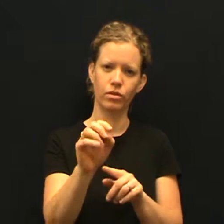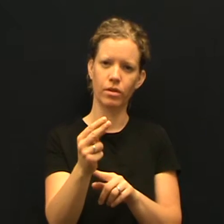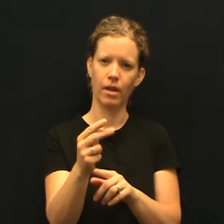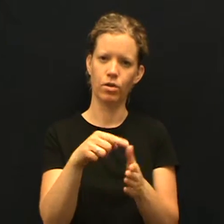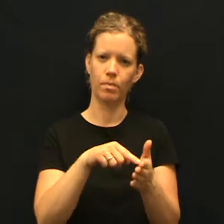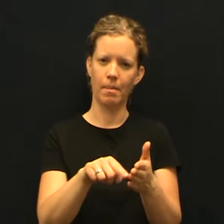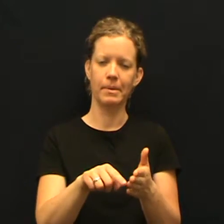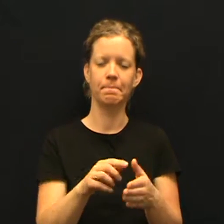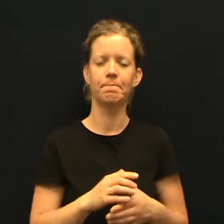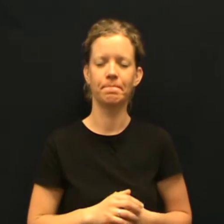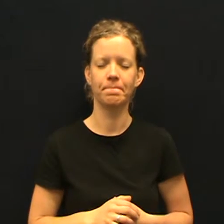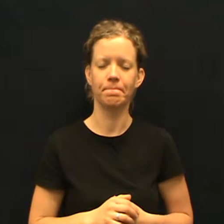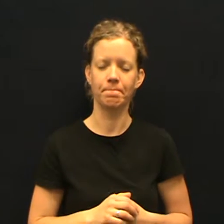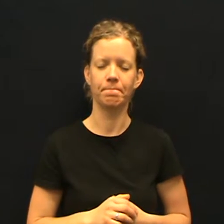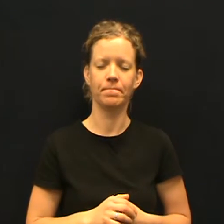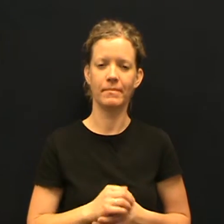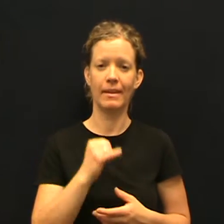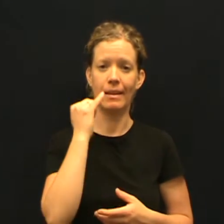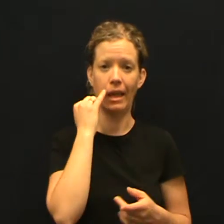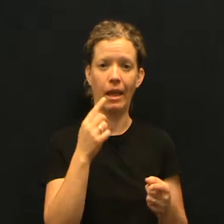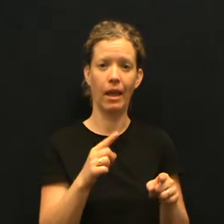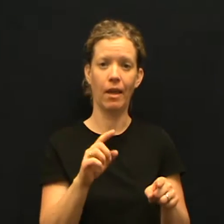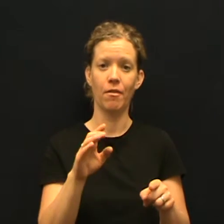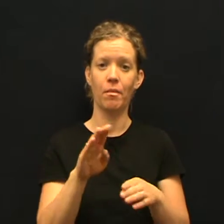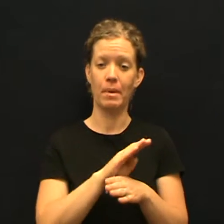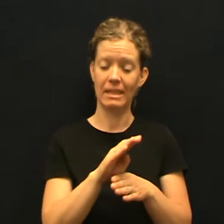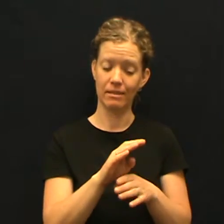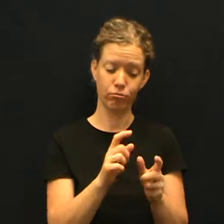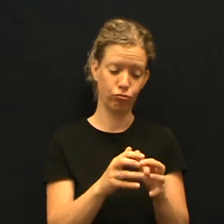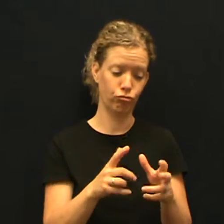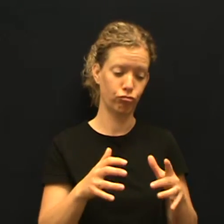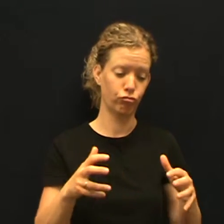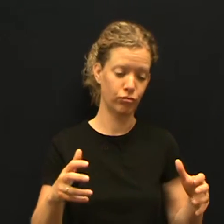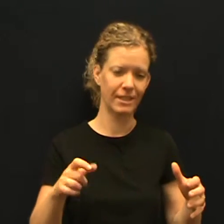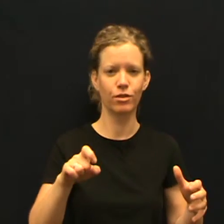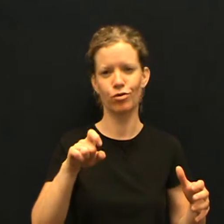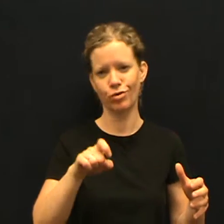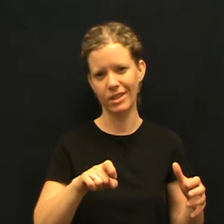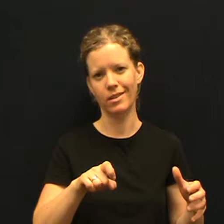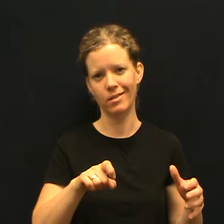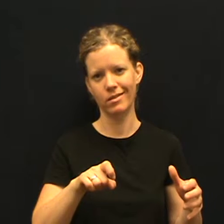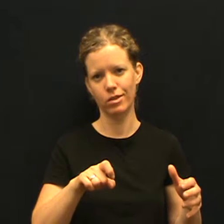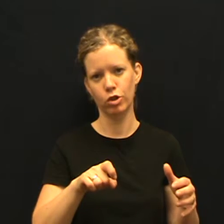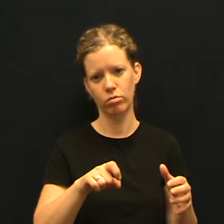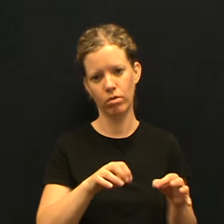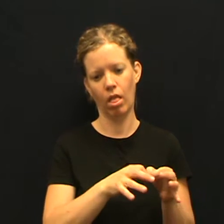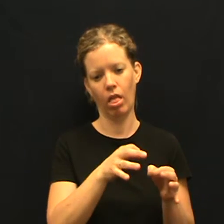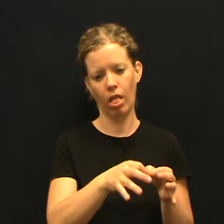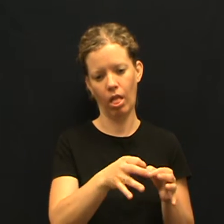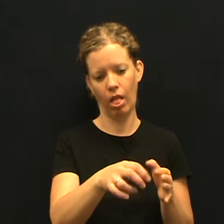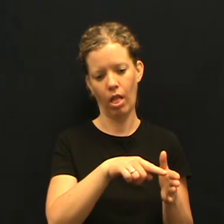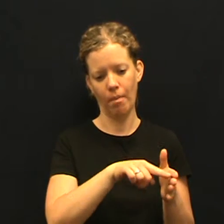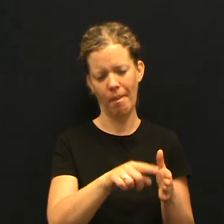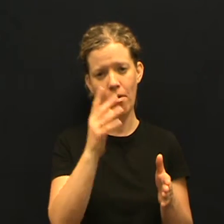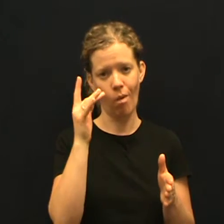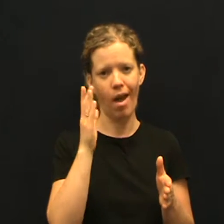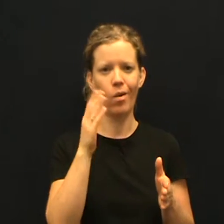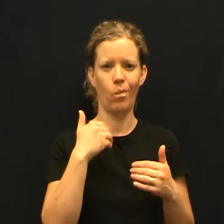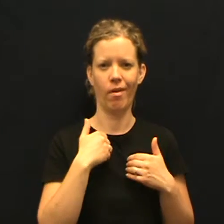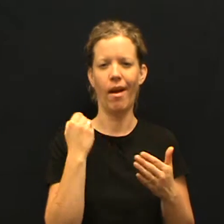items. And if our company is growing, it's a good thing to be able to do that, because we will generate the cash and the net income to be able to